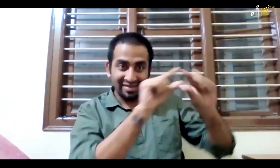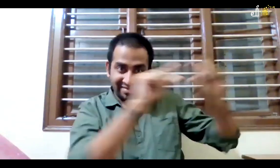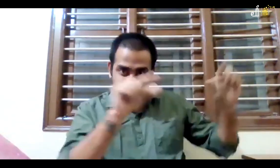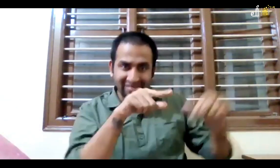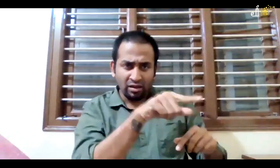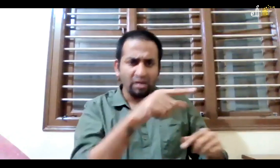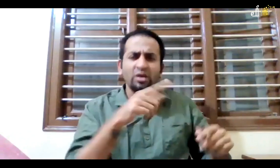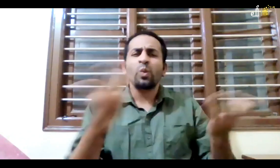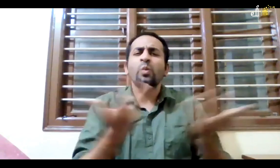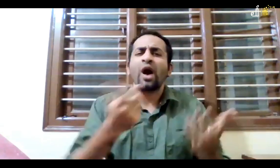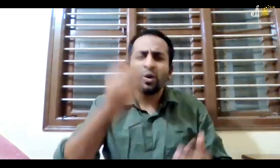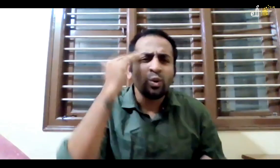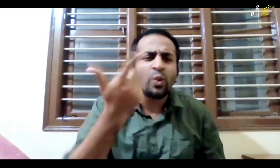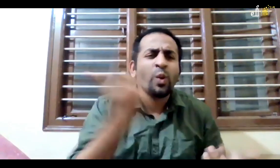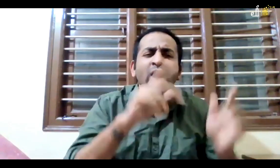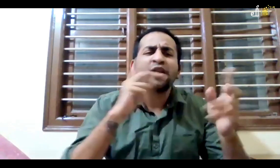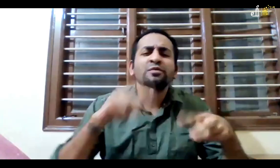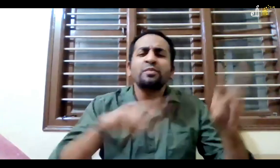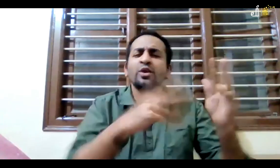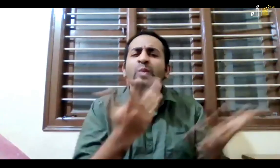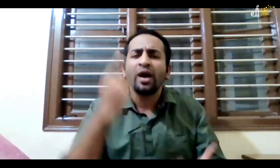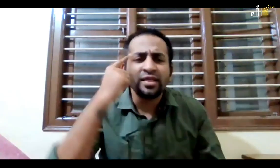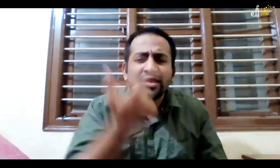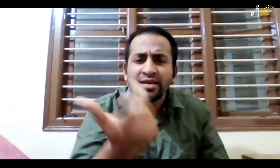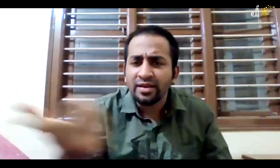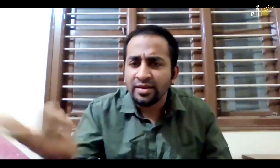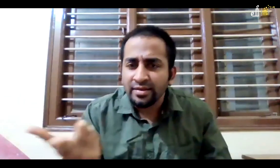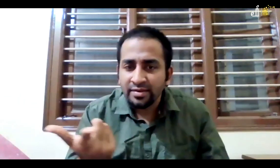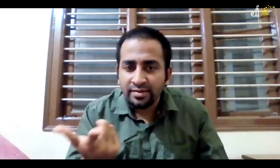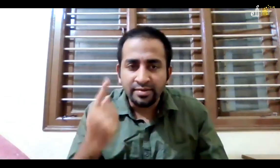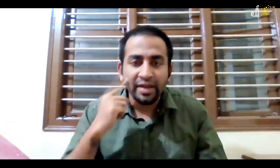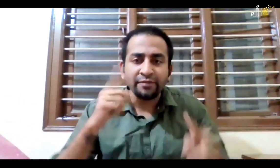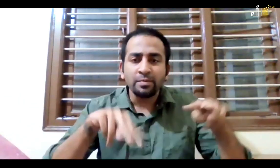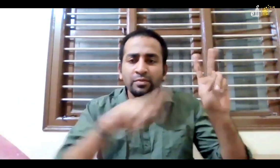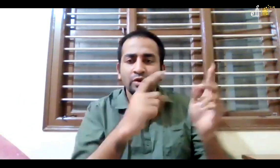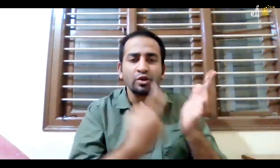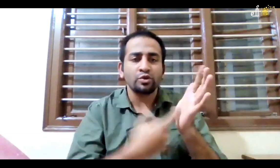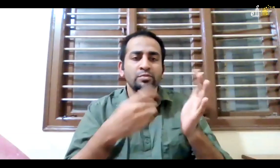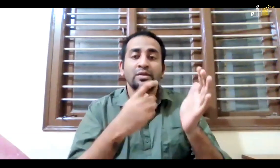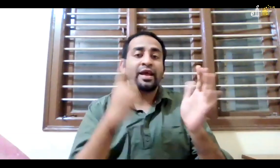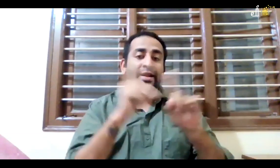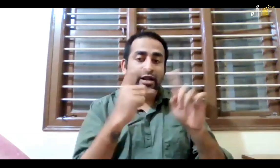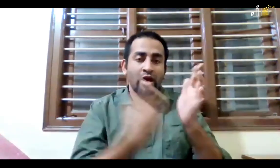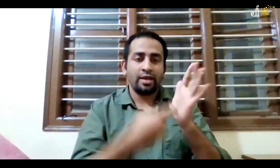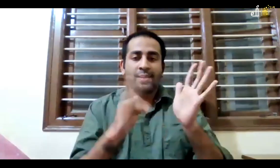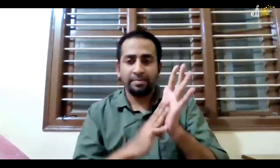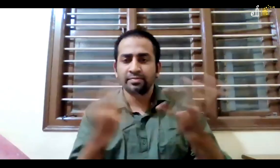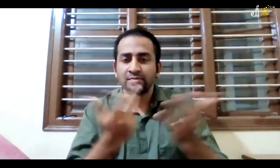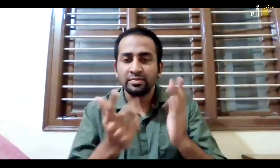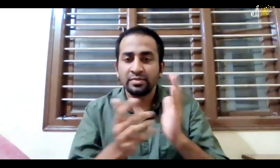mentioned about the deaf role models. So why is this important? Why do we need this? Do you have any answers?